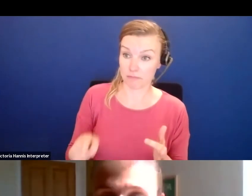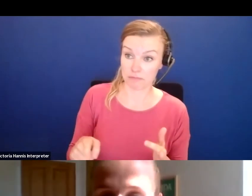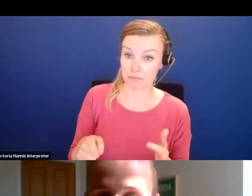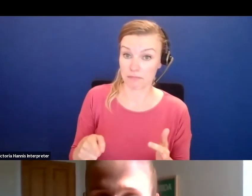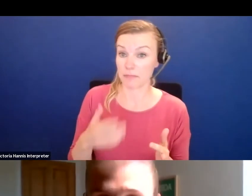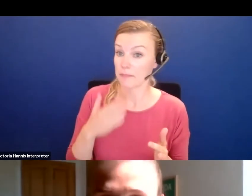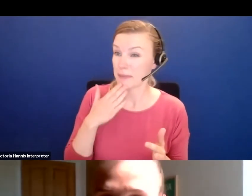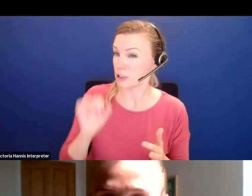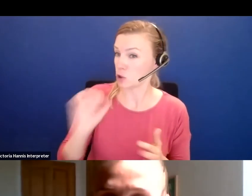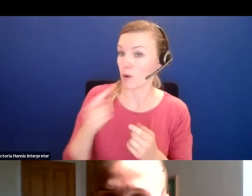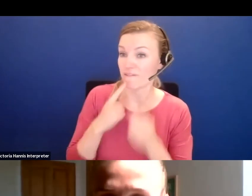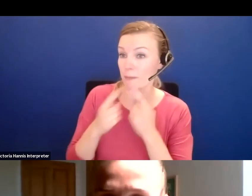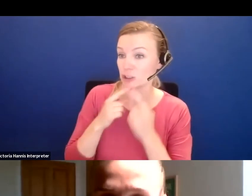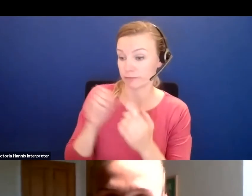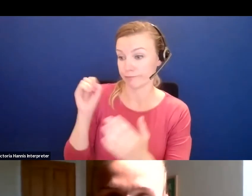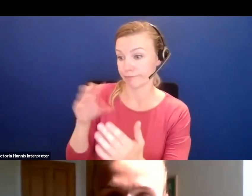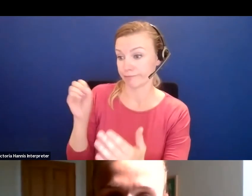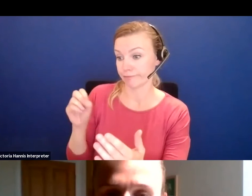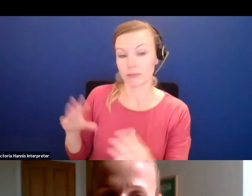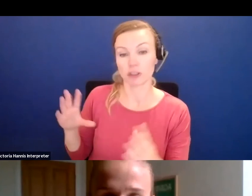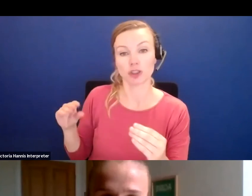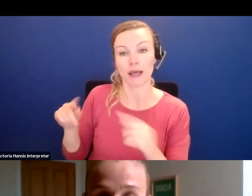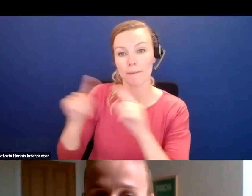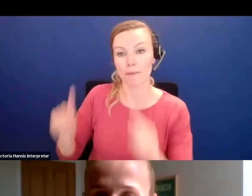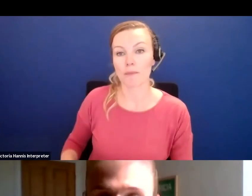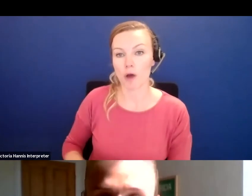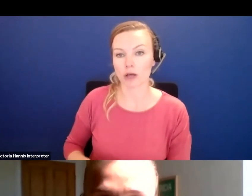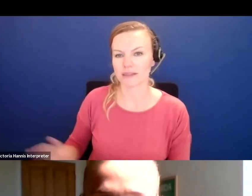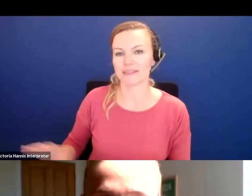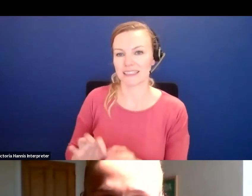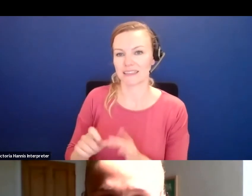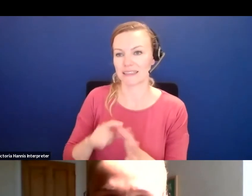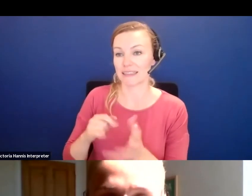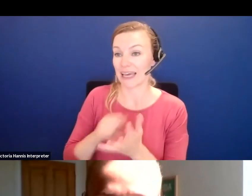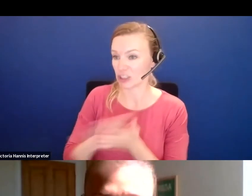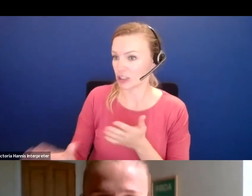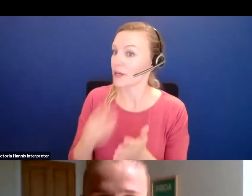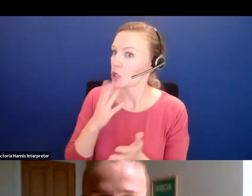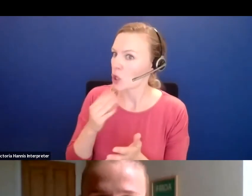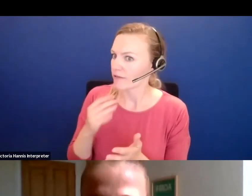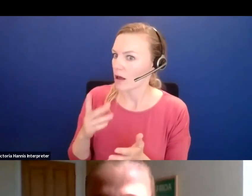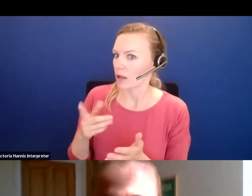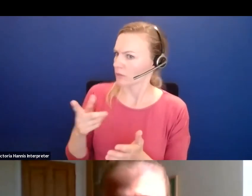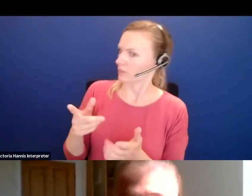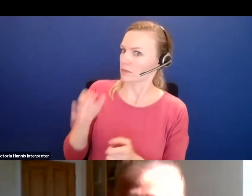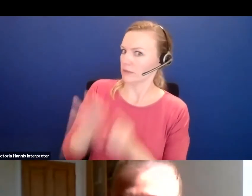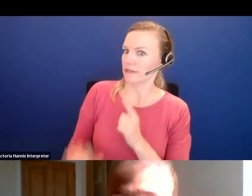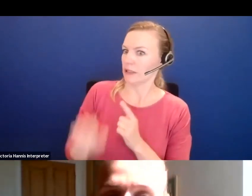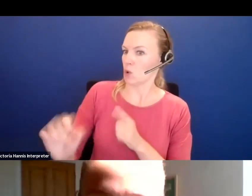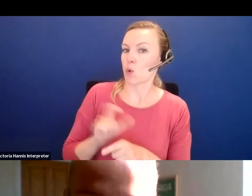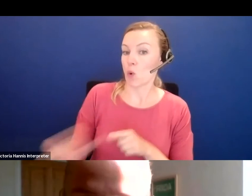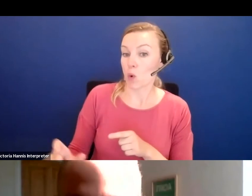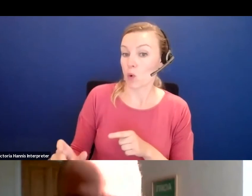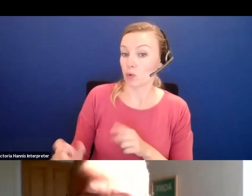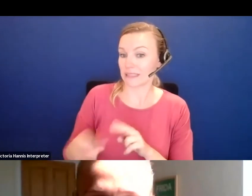some information about Dash in the chat box to share with everyone, that'd be really handy, particularly the course that you've got. If there's any more upcoming